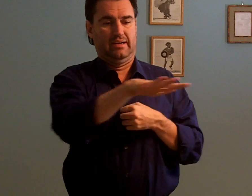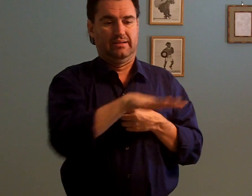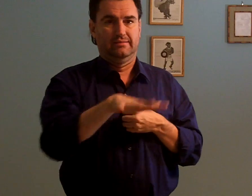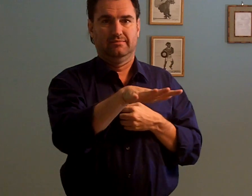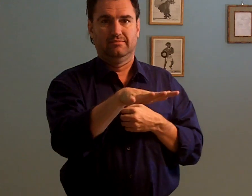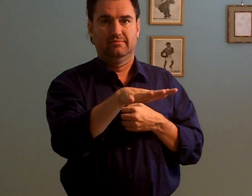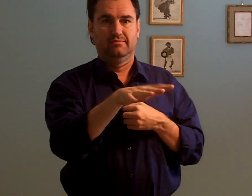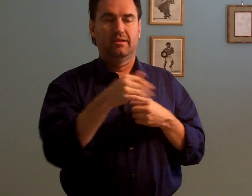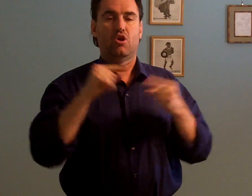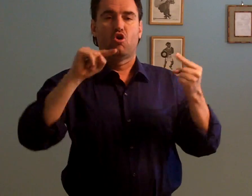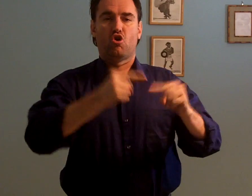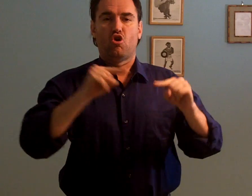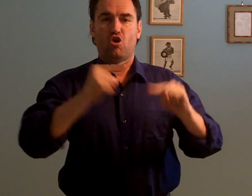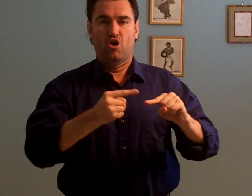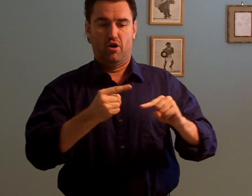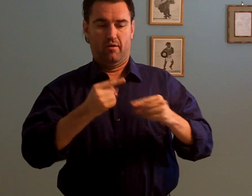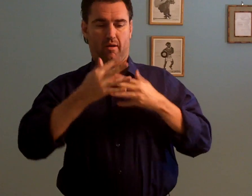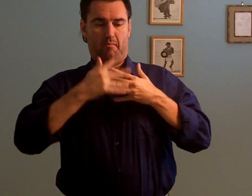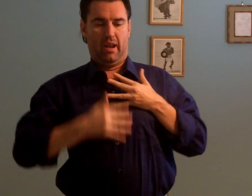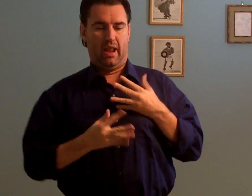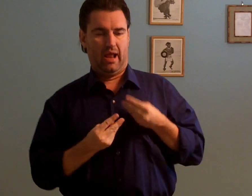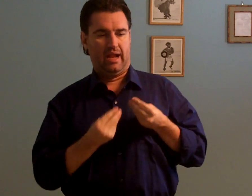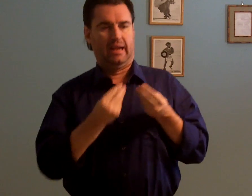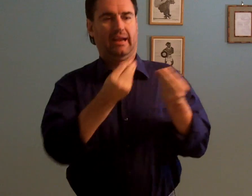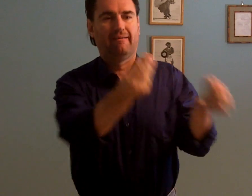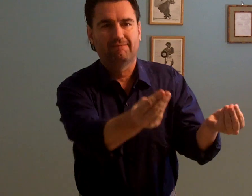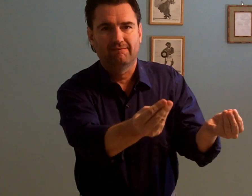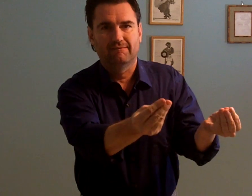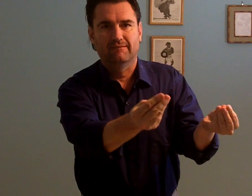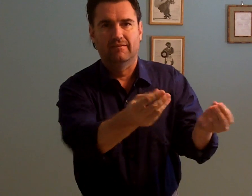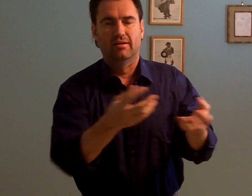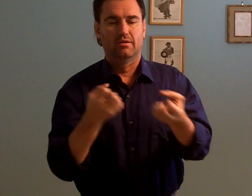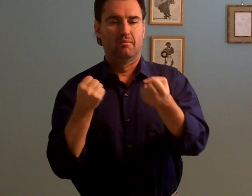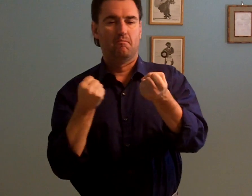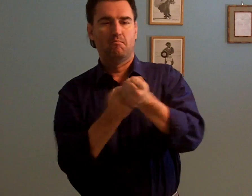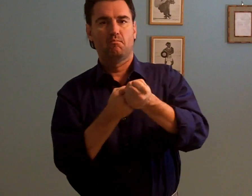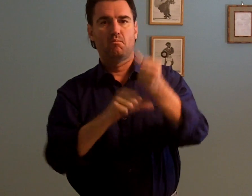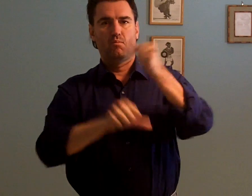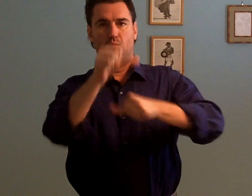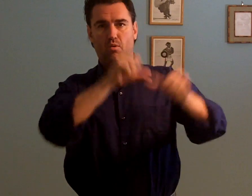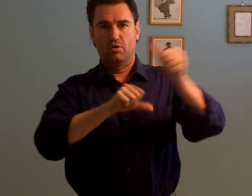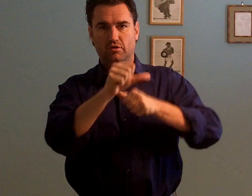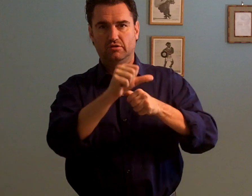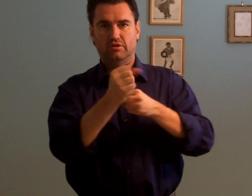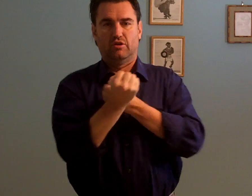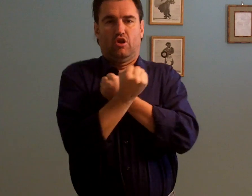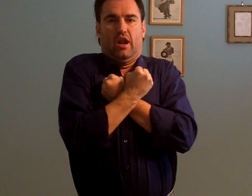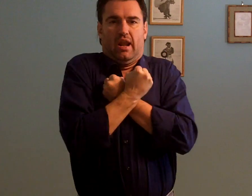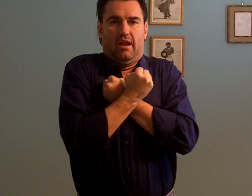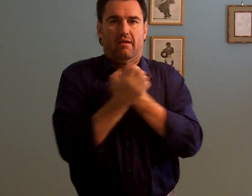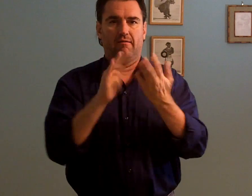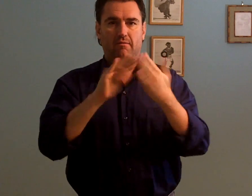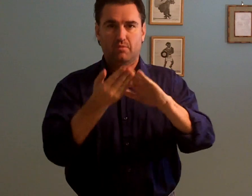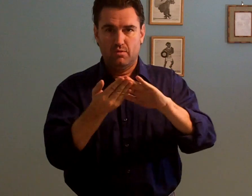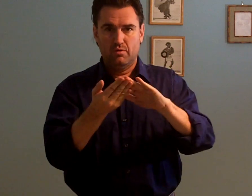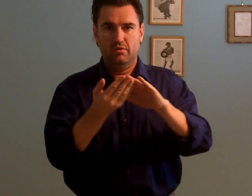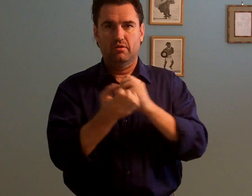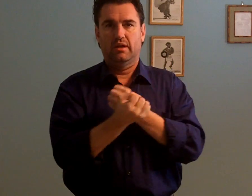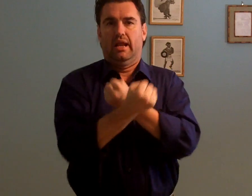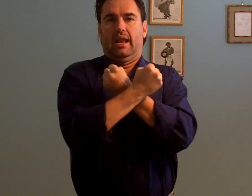blood. We reaffirmed our ties to each other and our love of community and country.